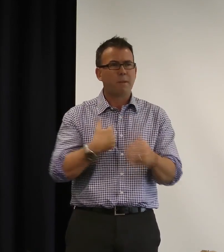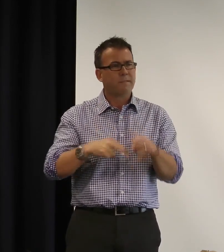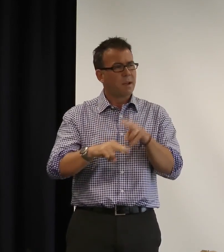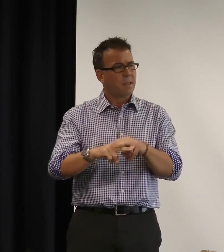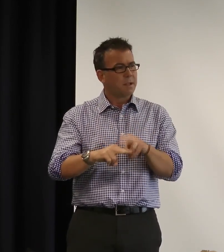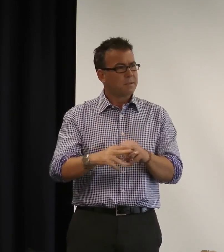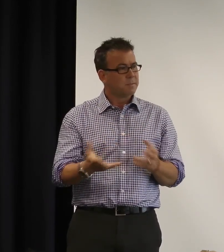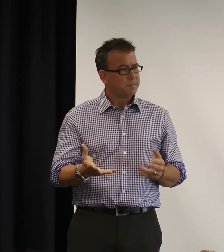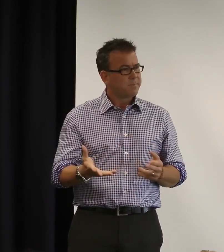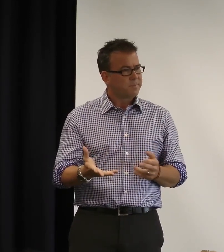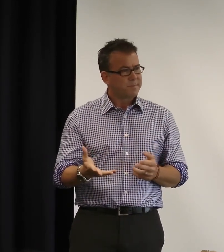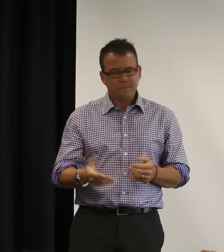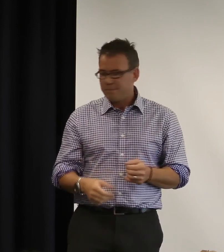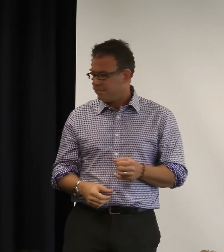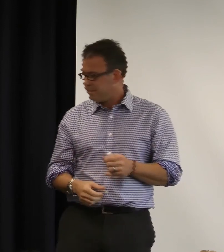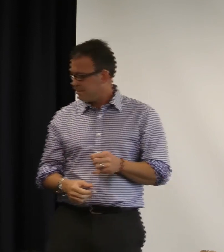And you've been lifelong friends of my father.